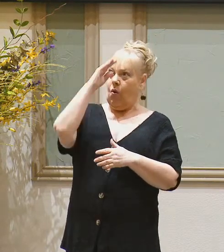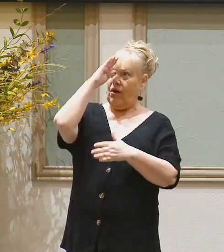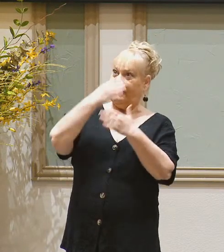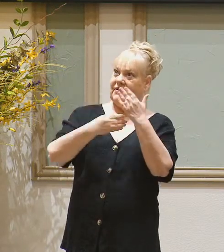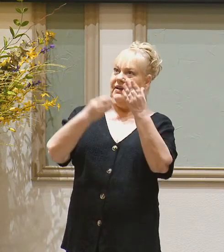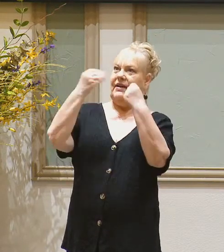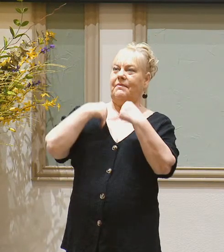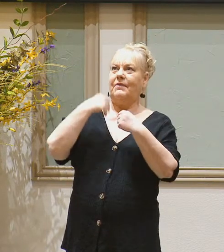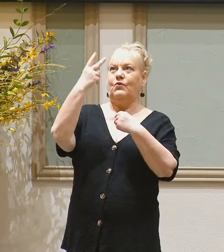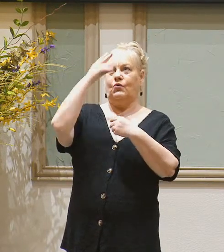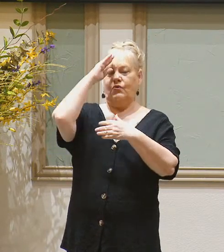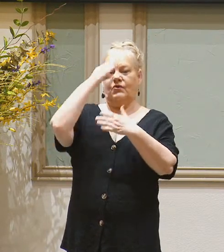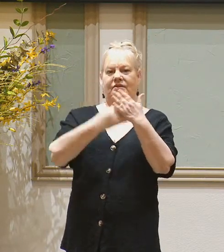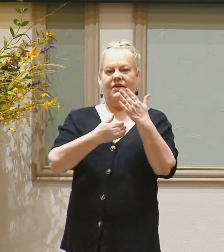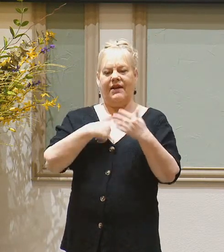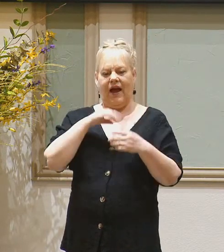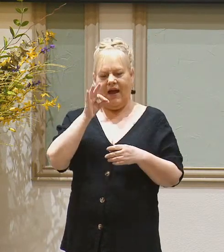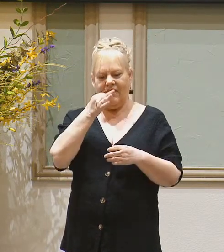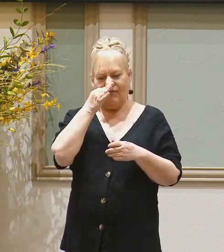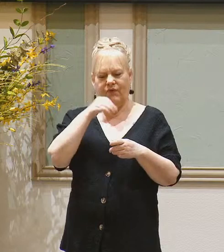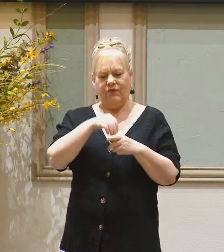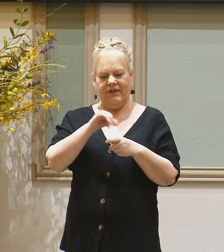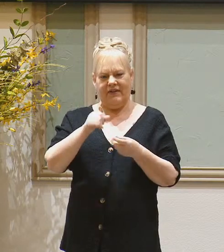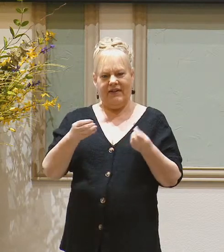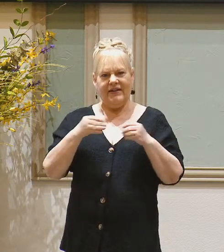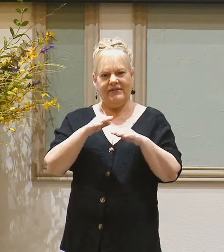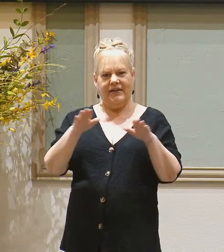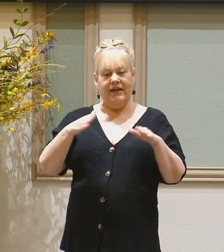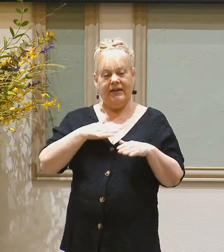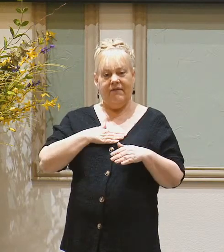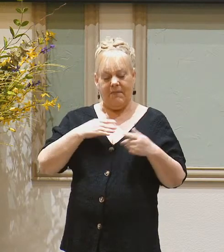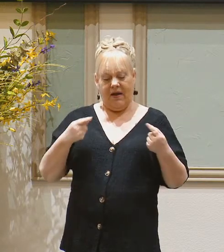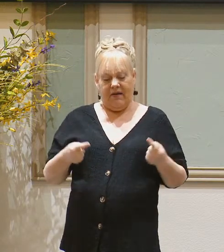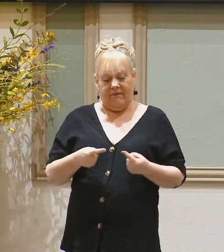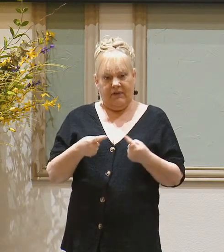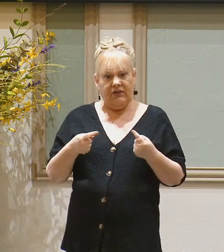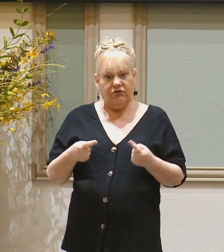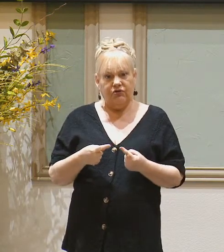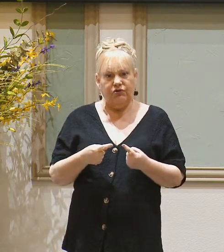sons. I am fruitful in this land of my affliction."